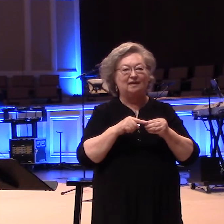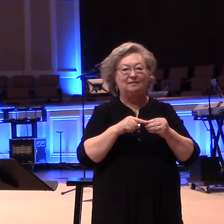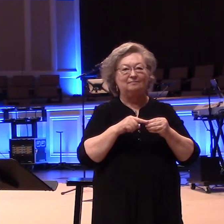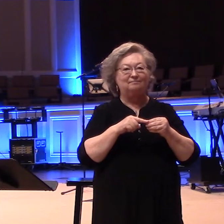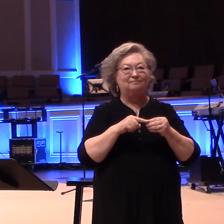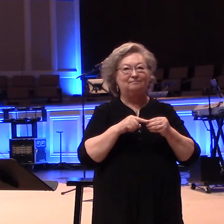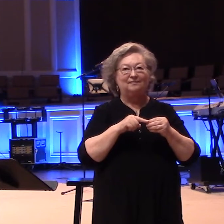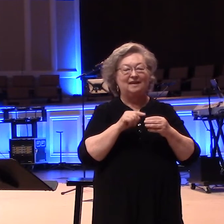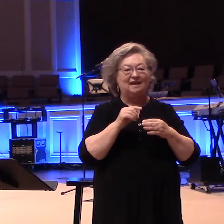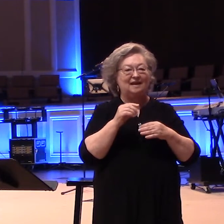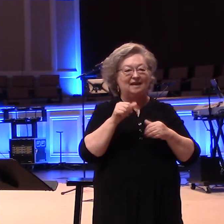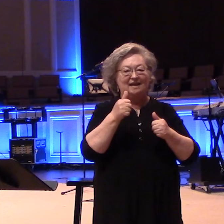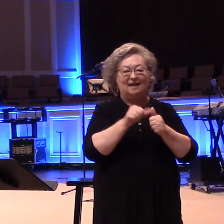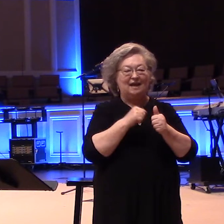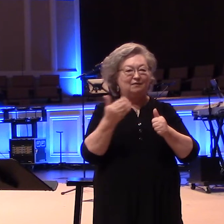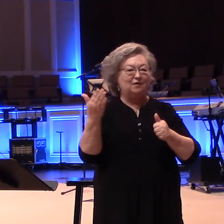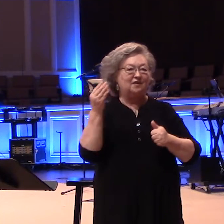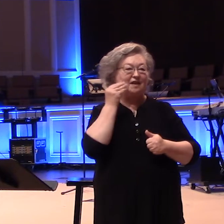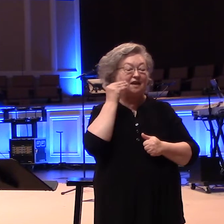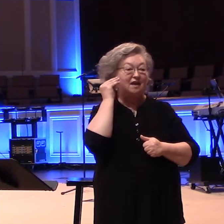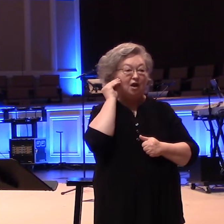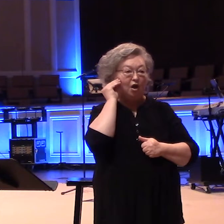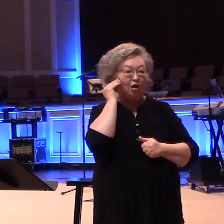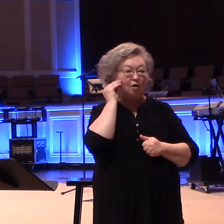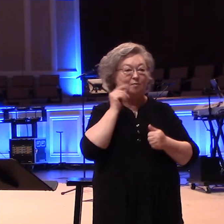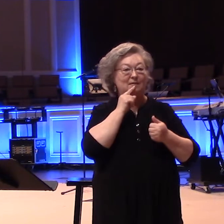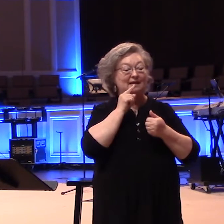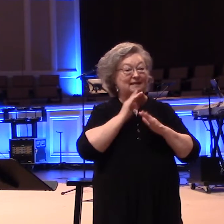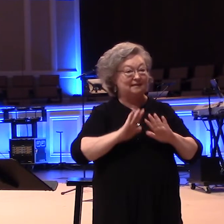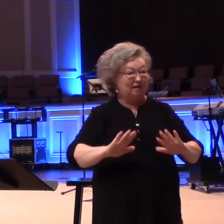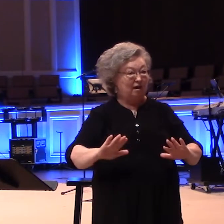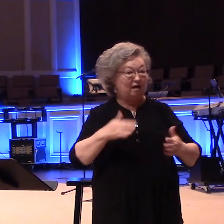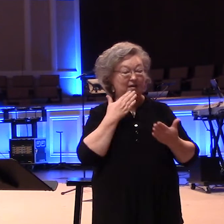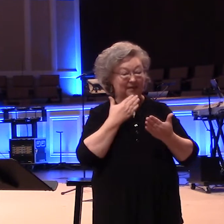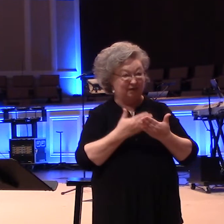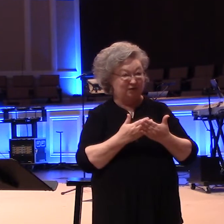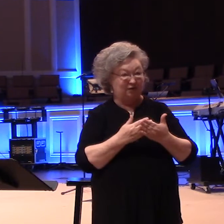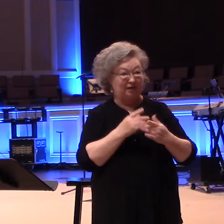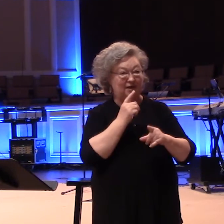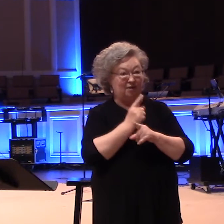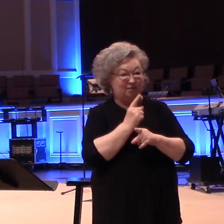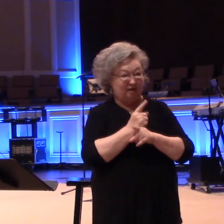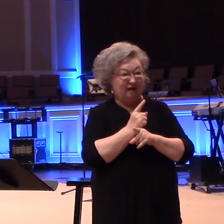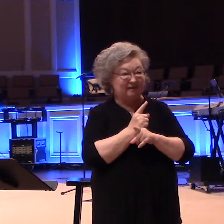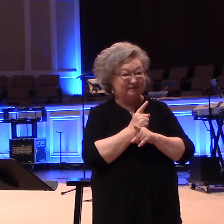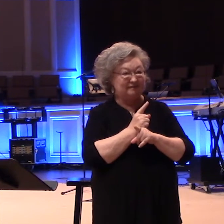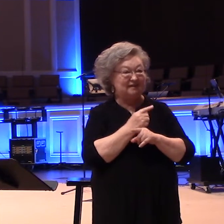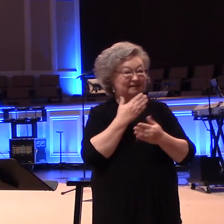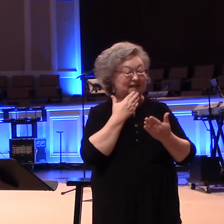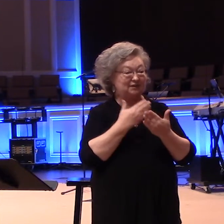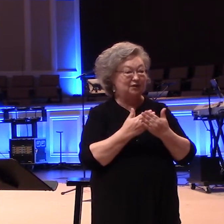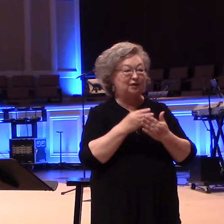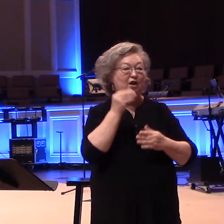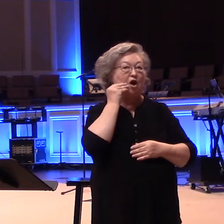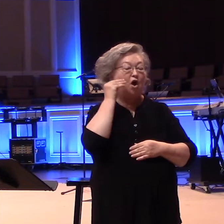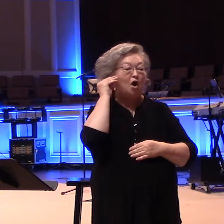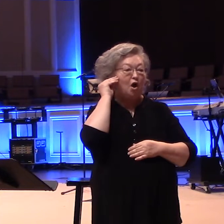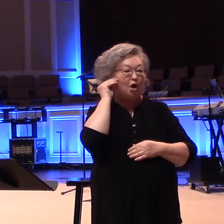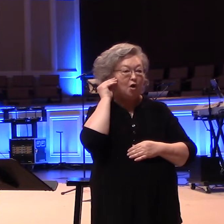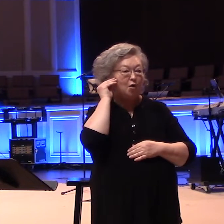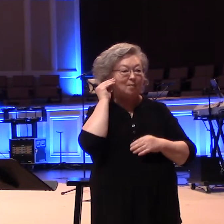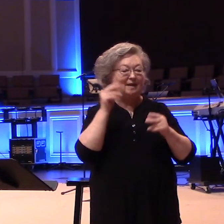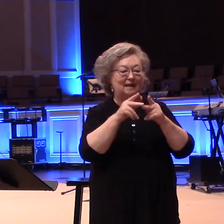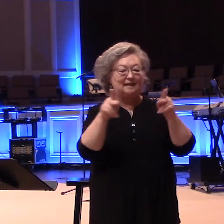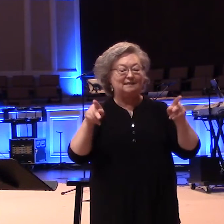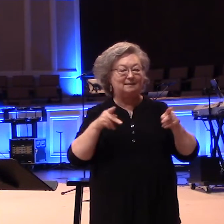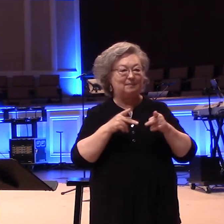things are right at home, it doesn't matter what's going on outside. You're going to be okay. And so home, how to come home. Home is where the covenant is kept.